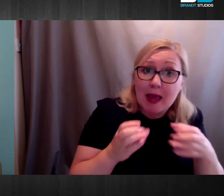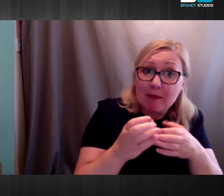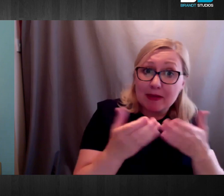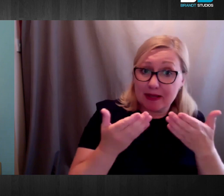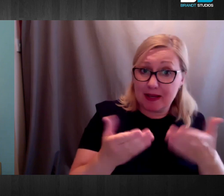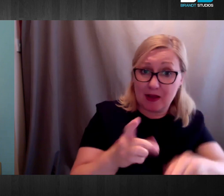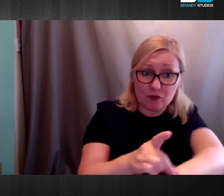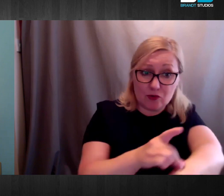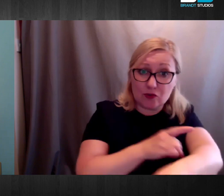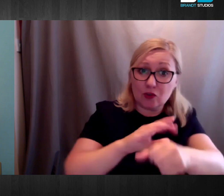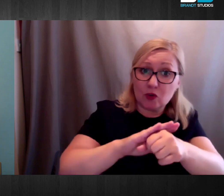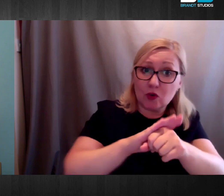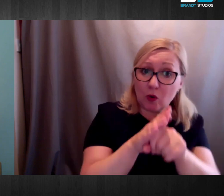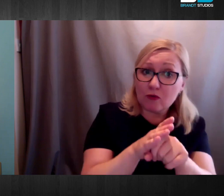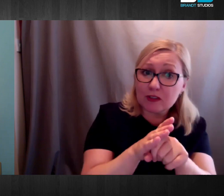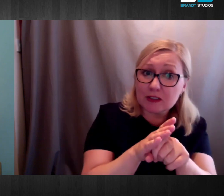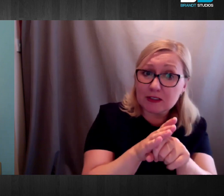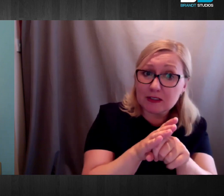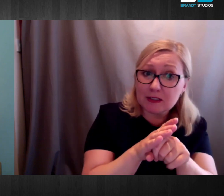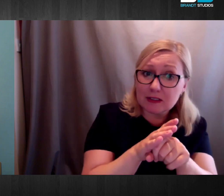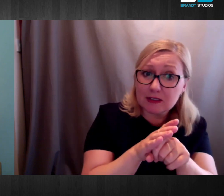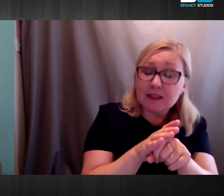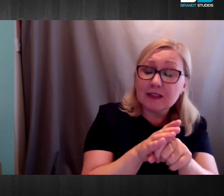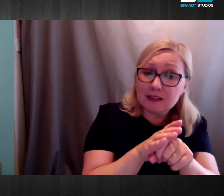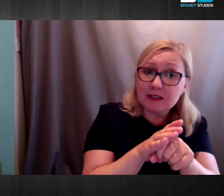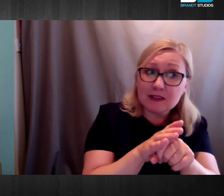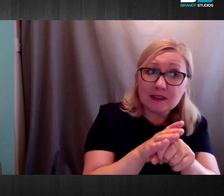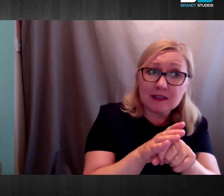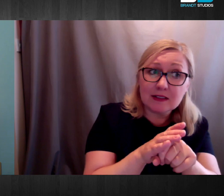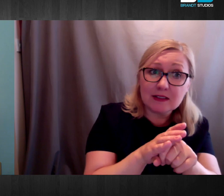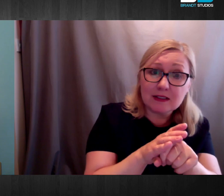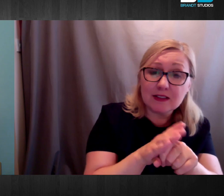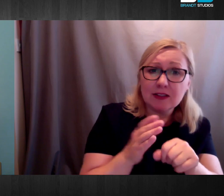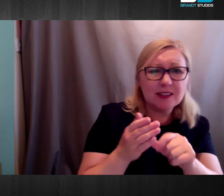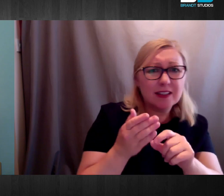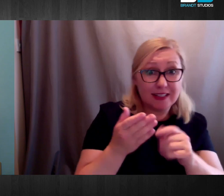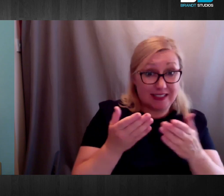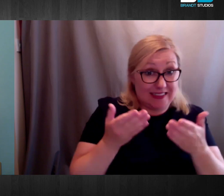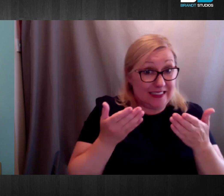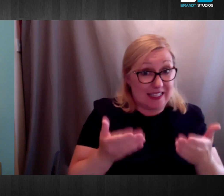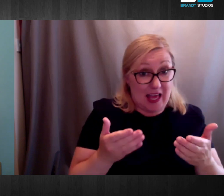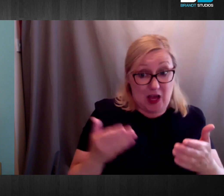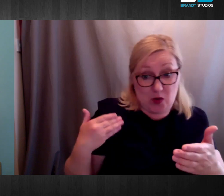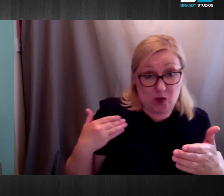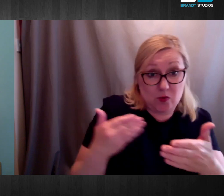has never been to the fore and in the public eye as much as it has been in recent weeks.